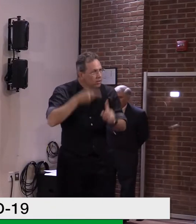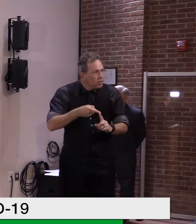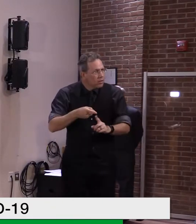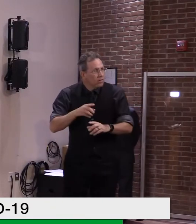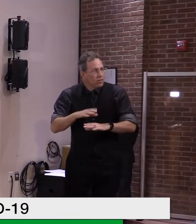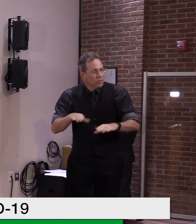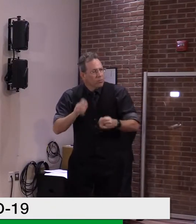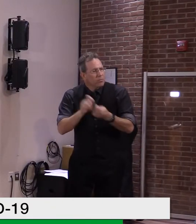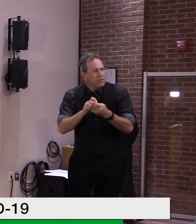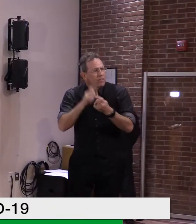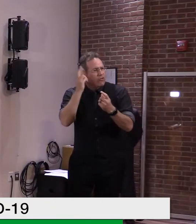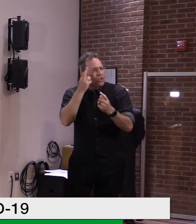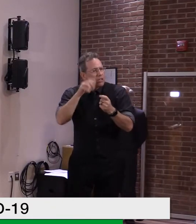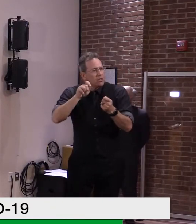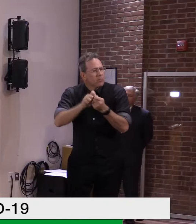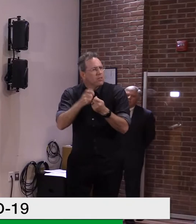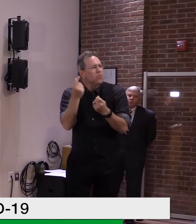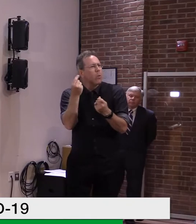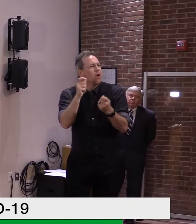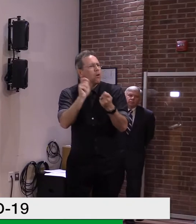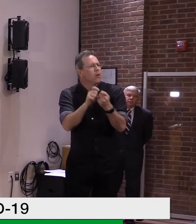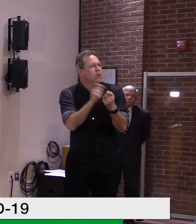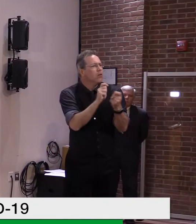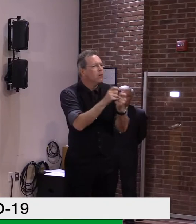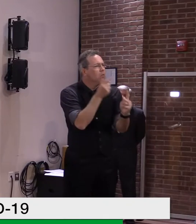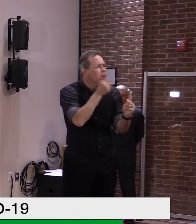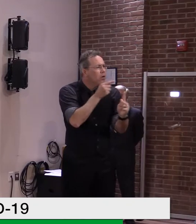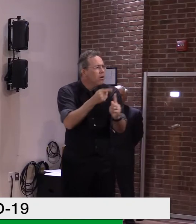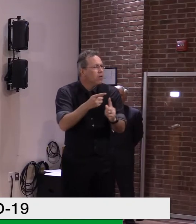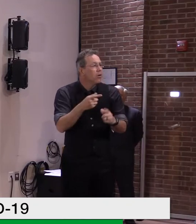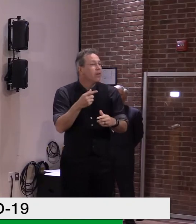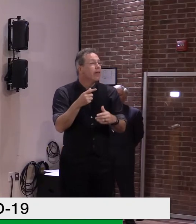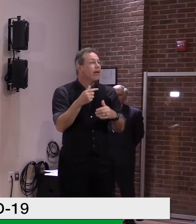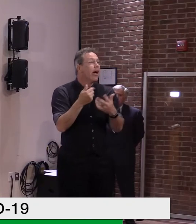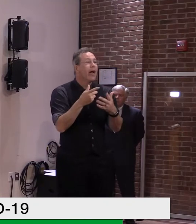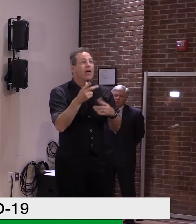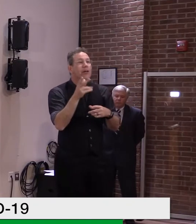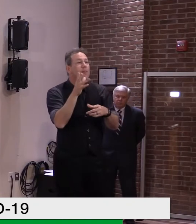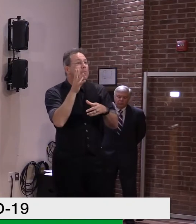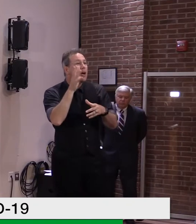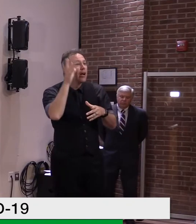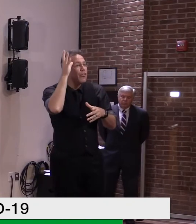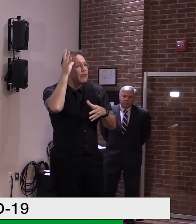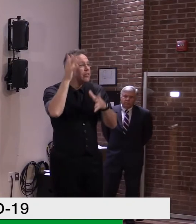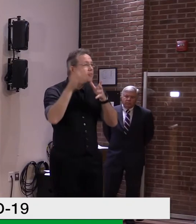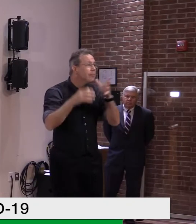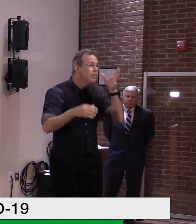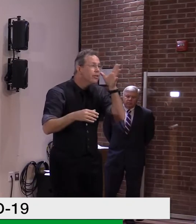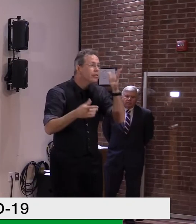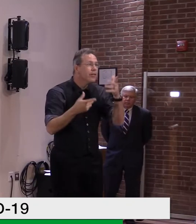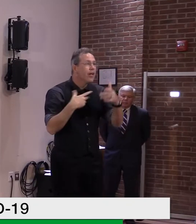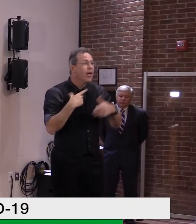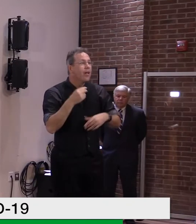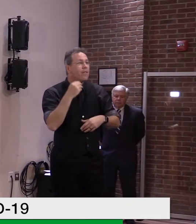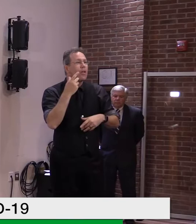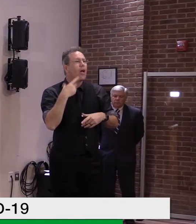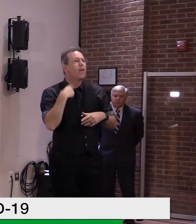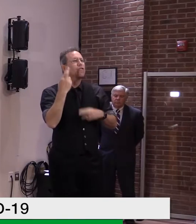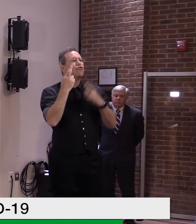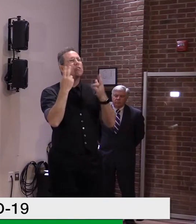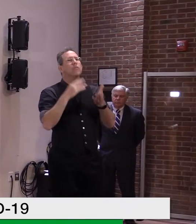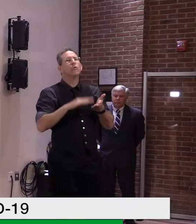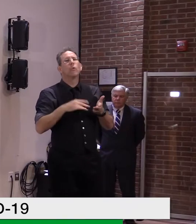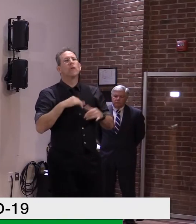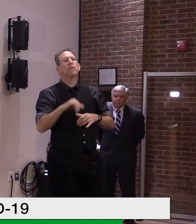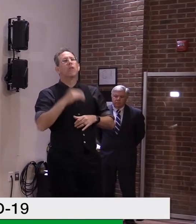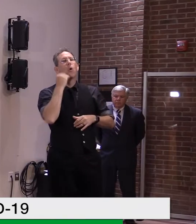say that all circumstances would result that way. You know, the individual would have to show that their child care that